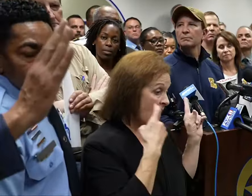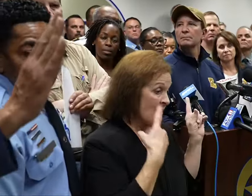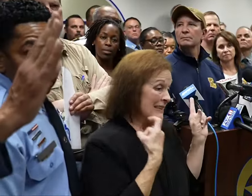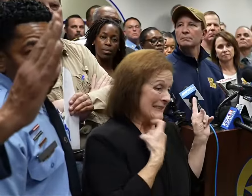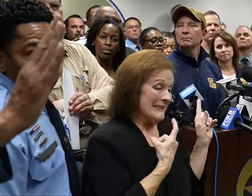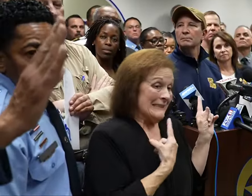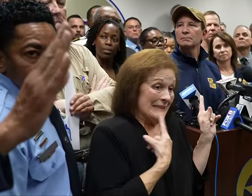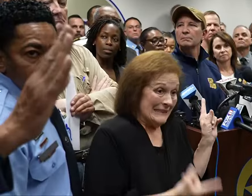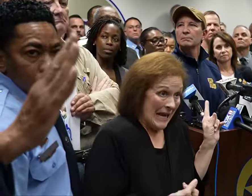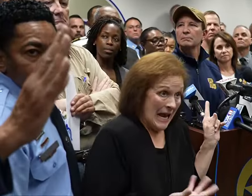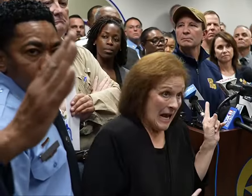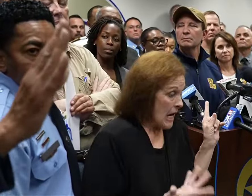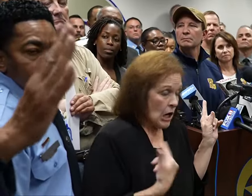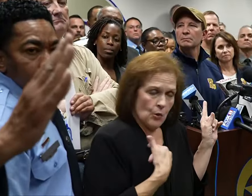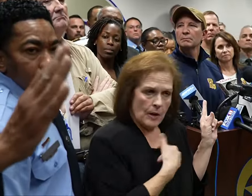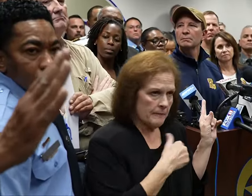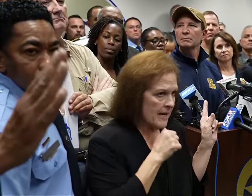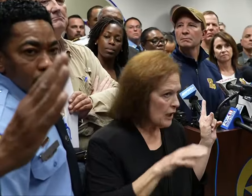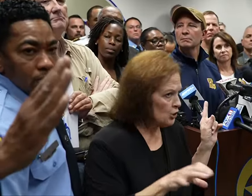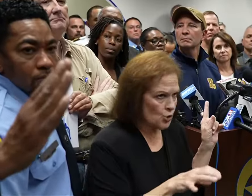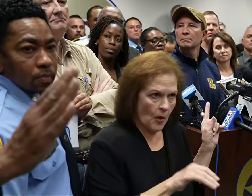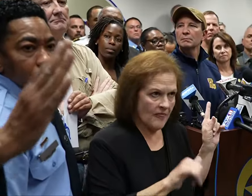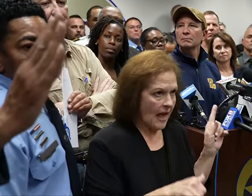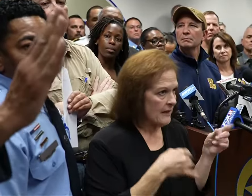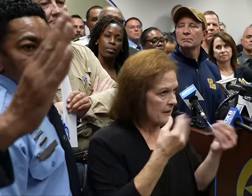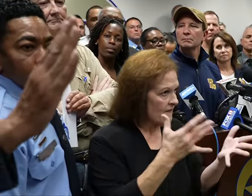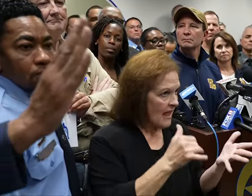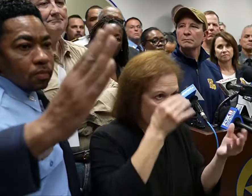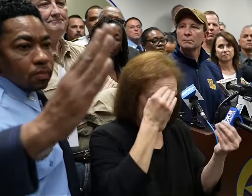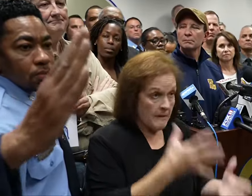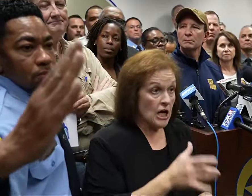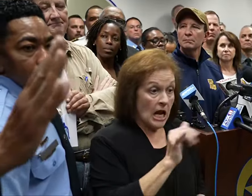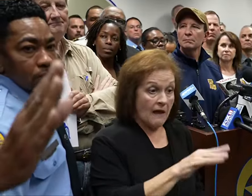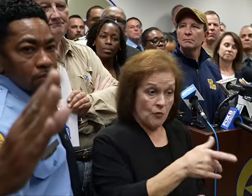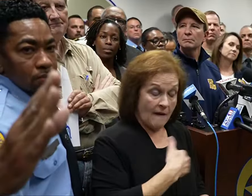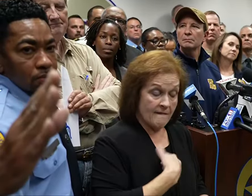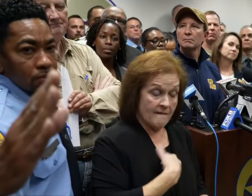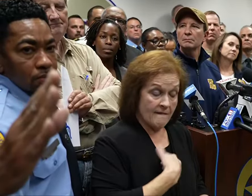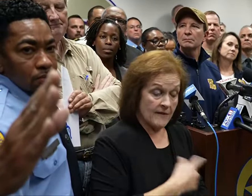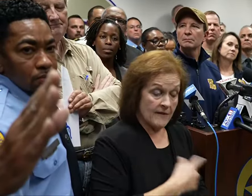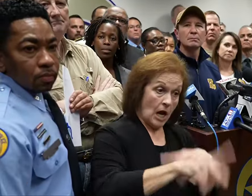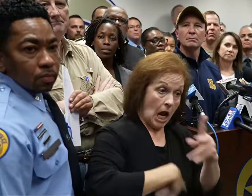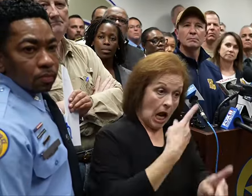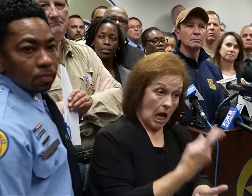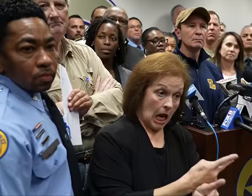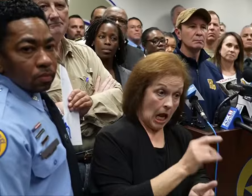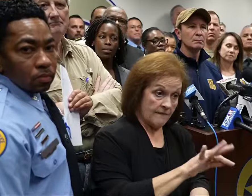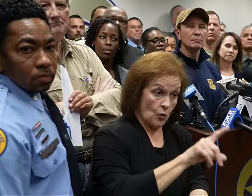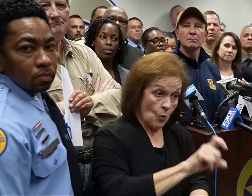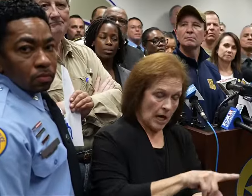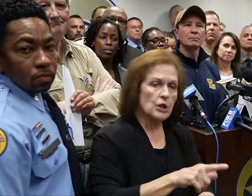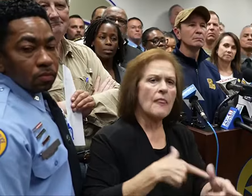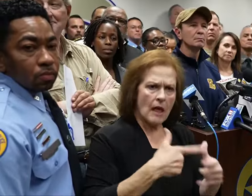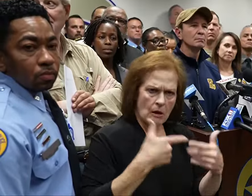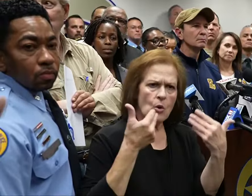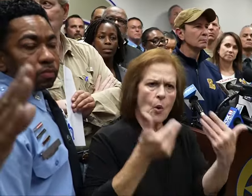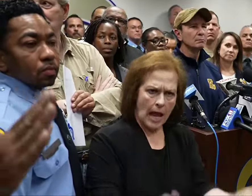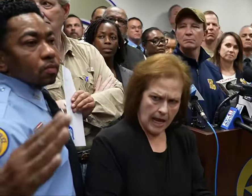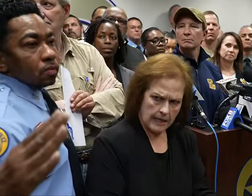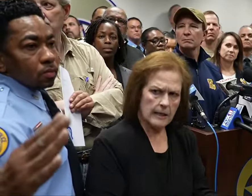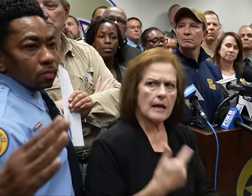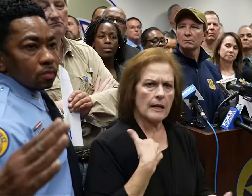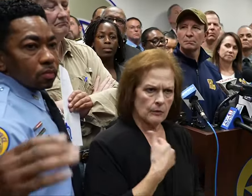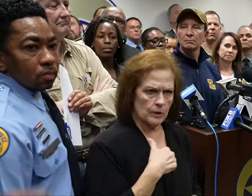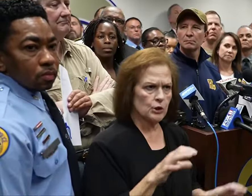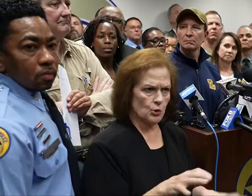position, we won't be doing that to provide that information. And if you have a quick, different question, then let's do that quickly and